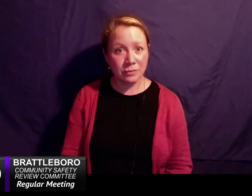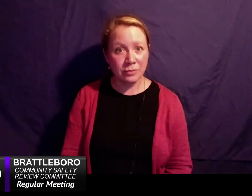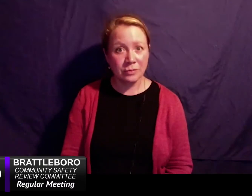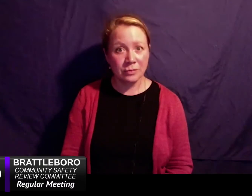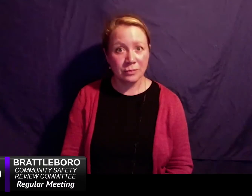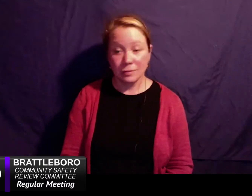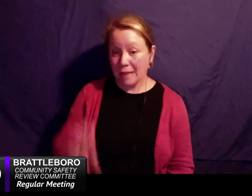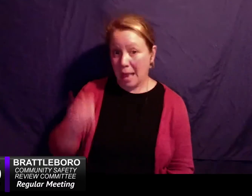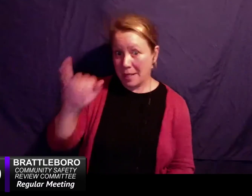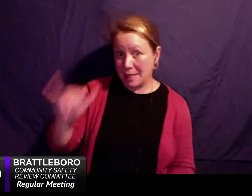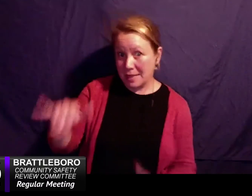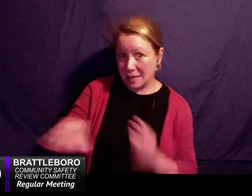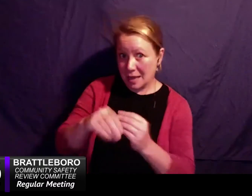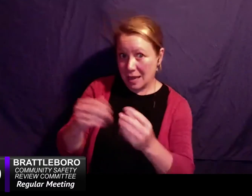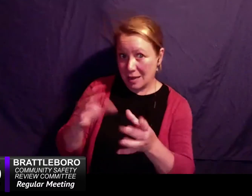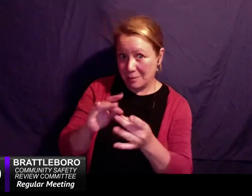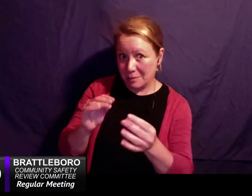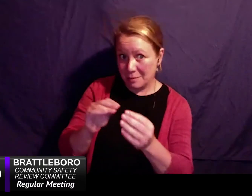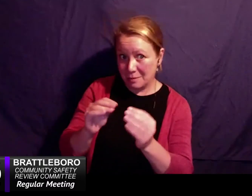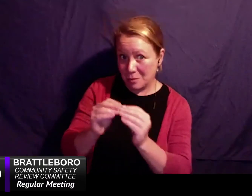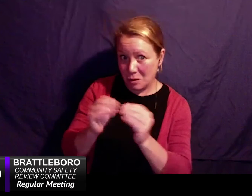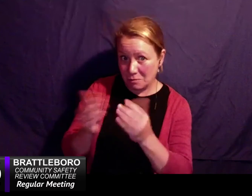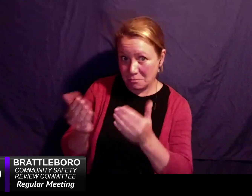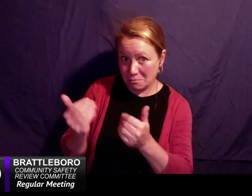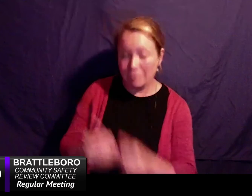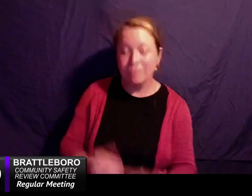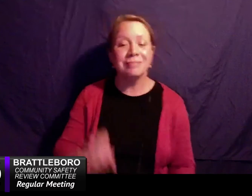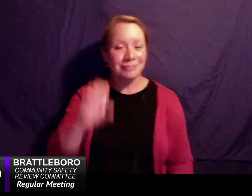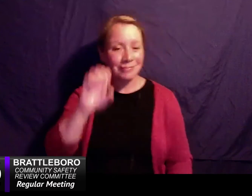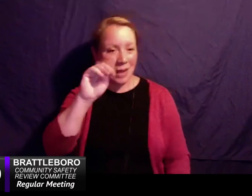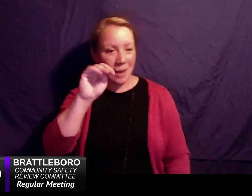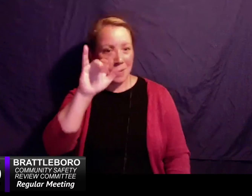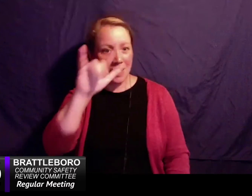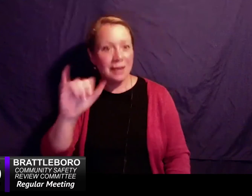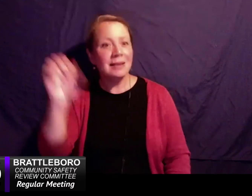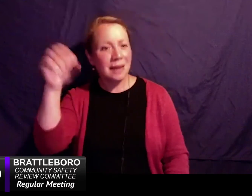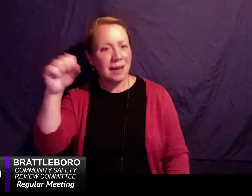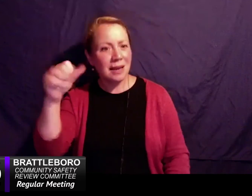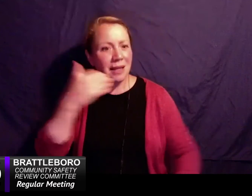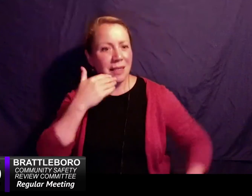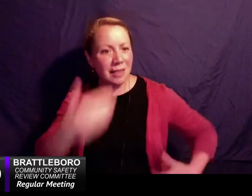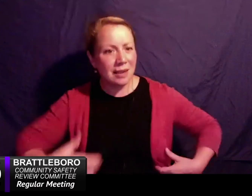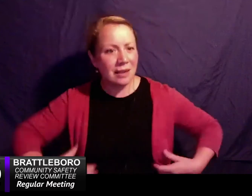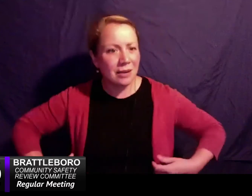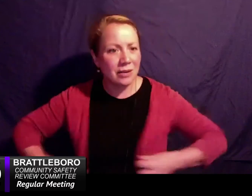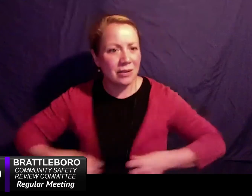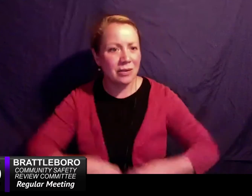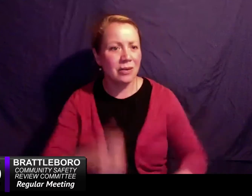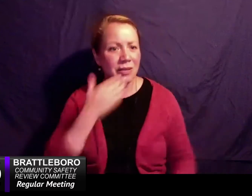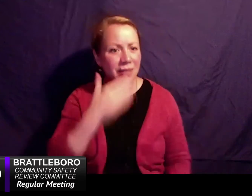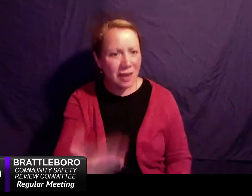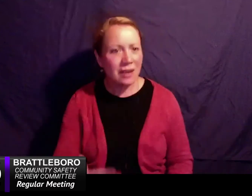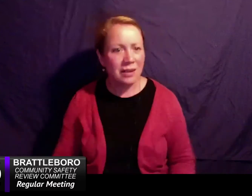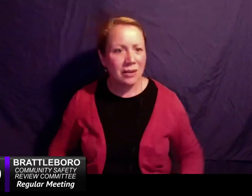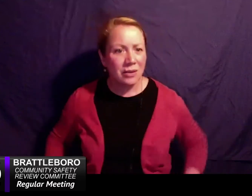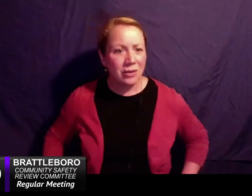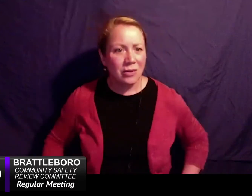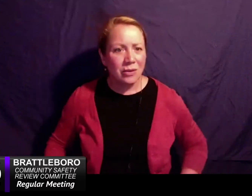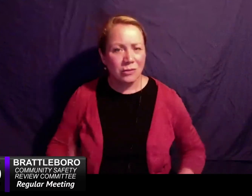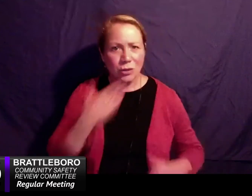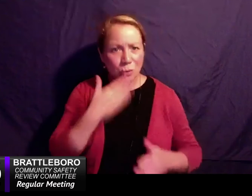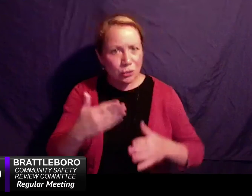Emily, anything to add before we get questions? Thank you, Shay. That was a very comprehensive overview, and I very much